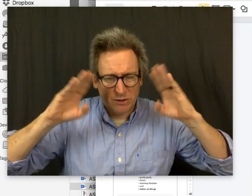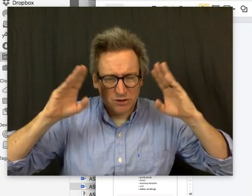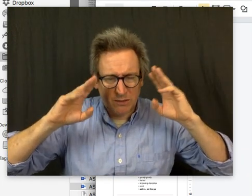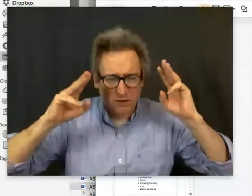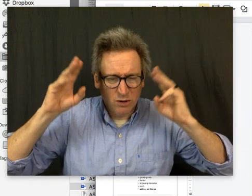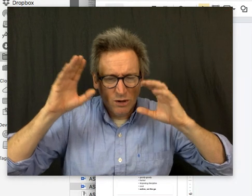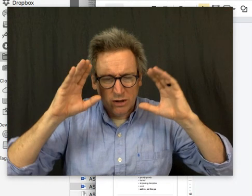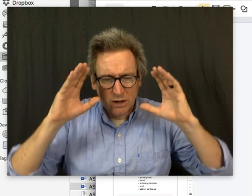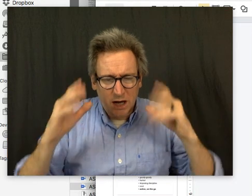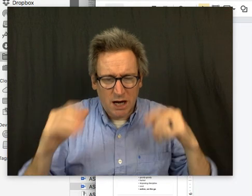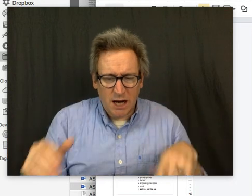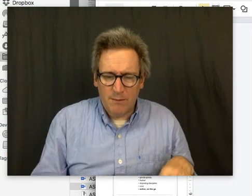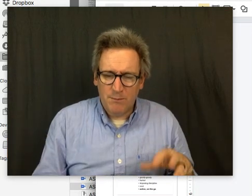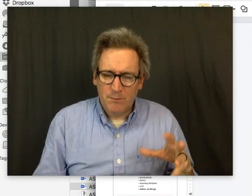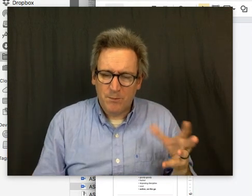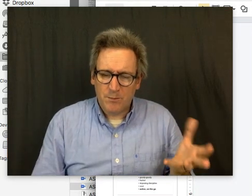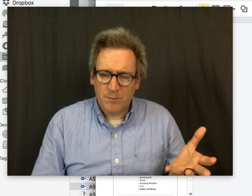trouble.